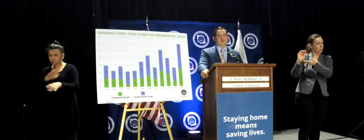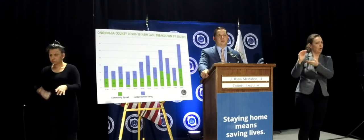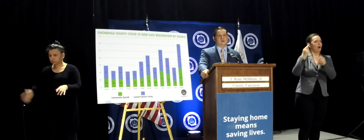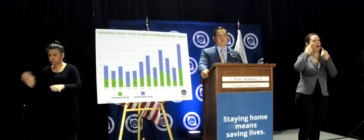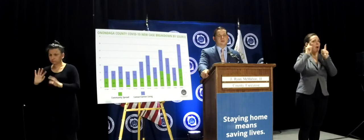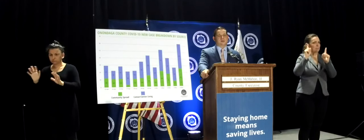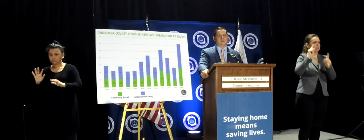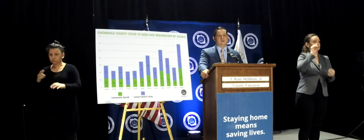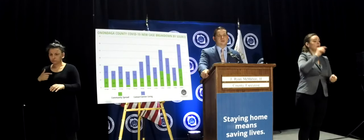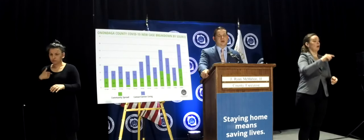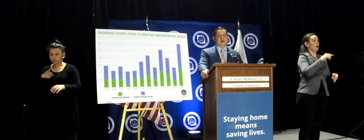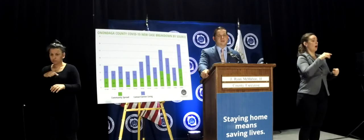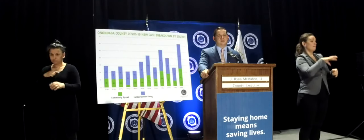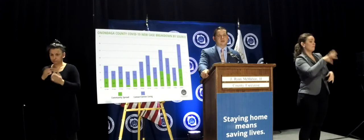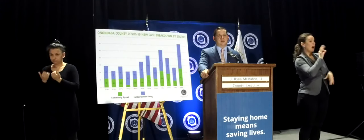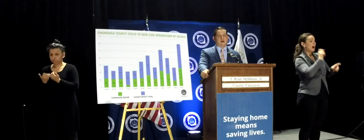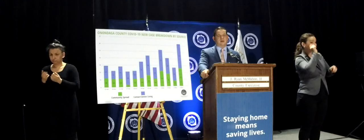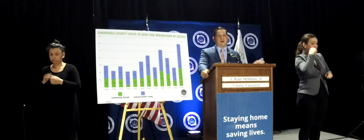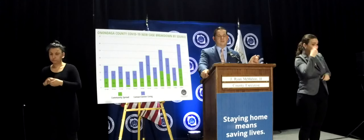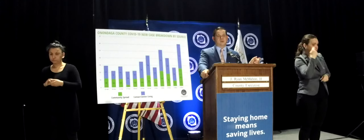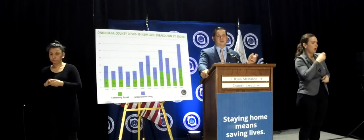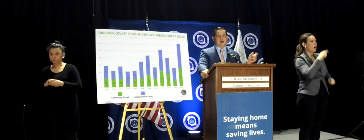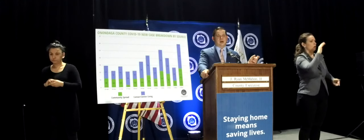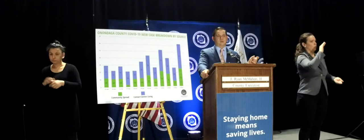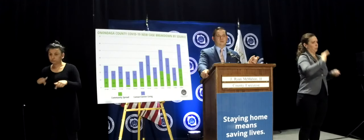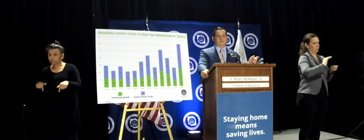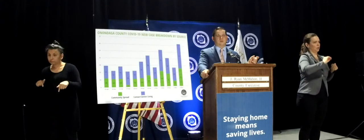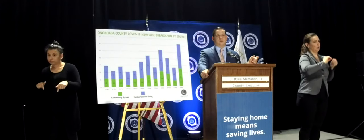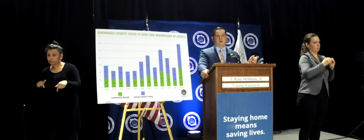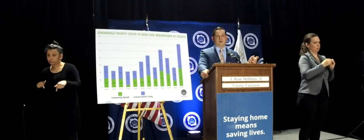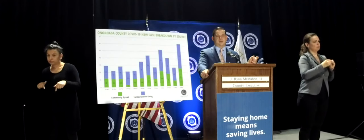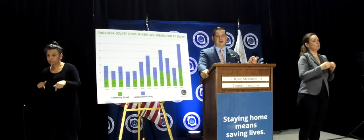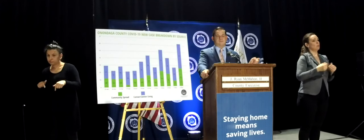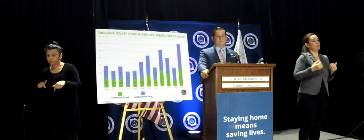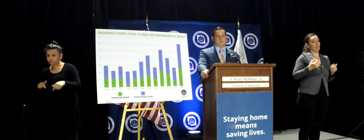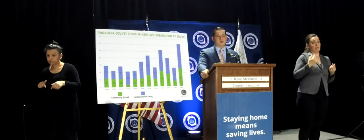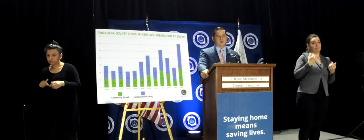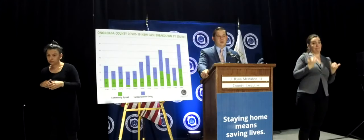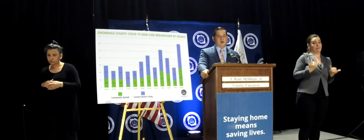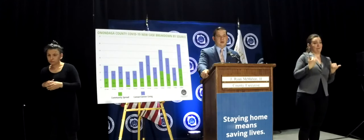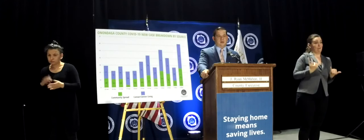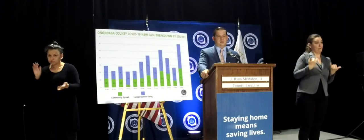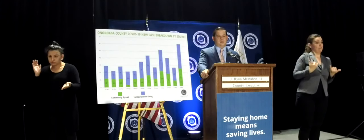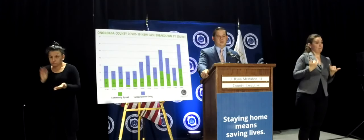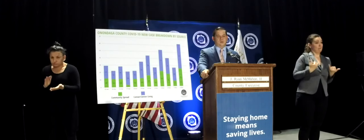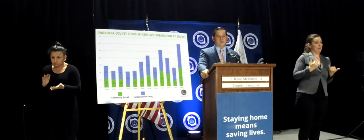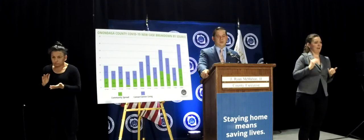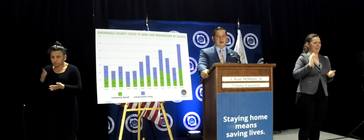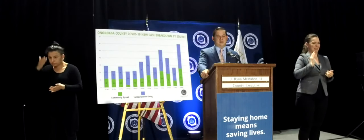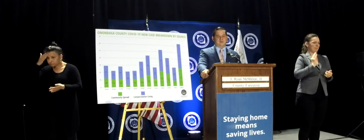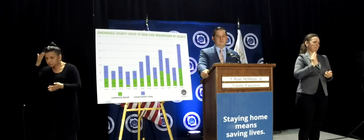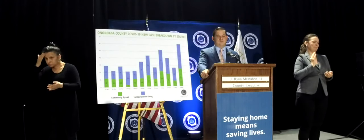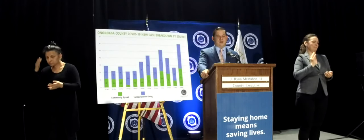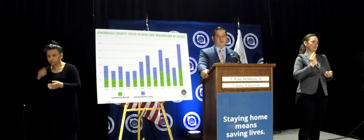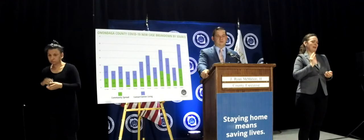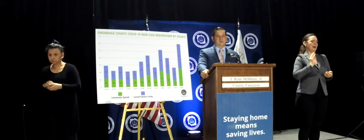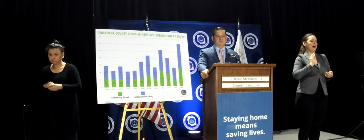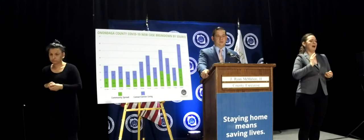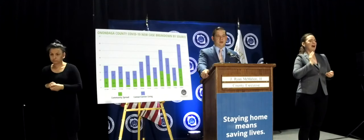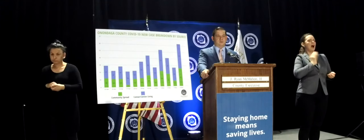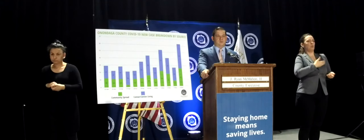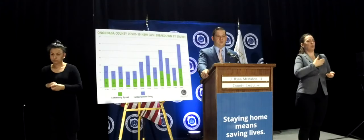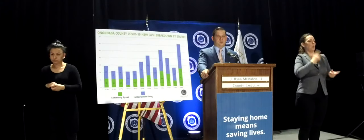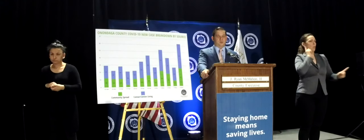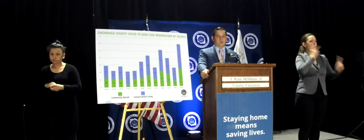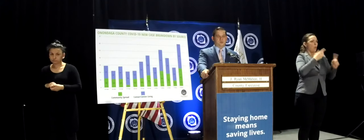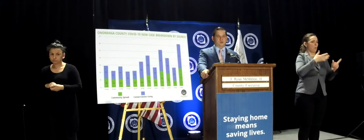about trying to get our numbers down for a period of time. We then felt